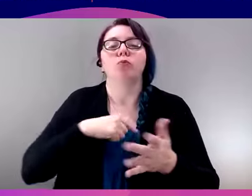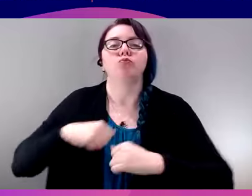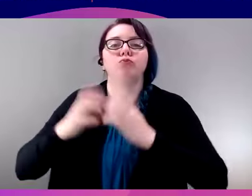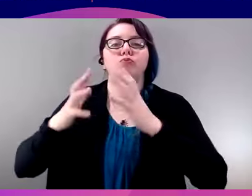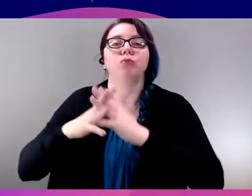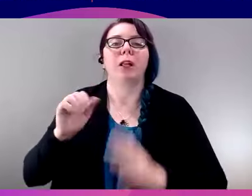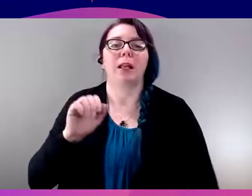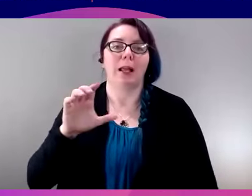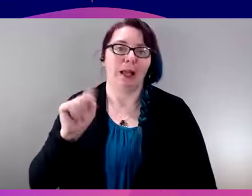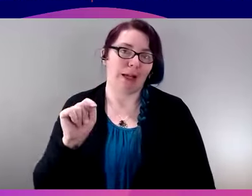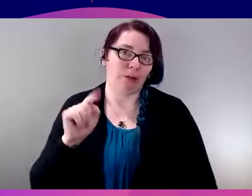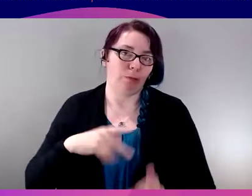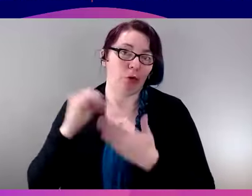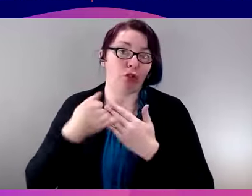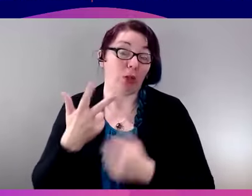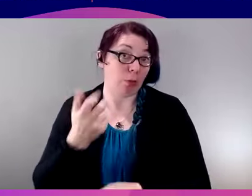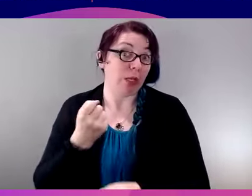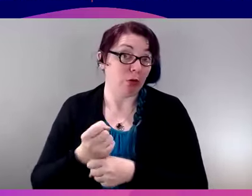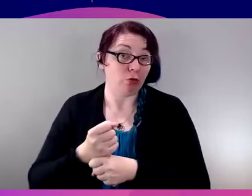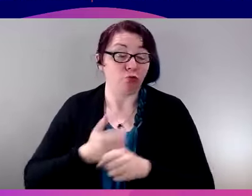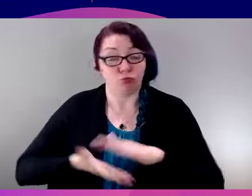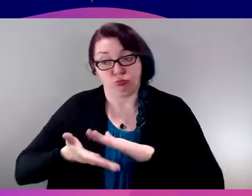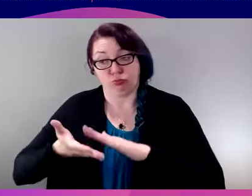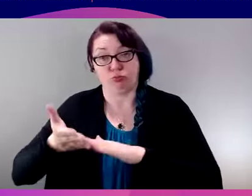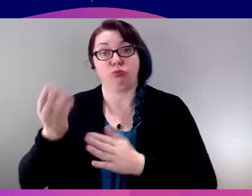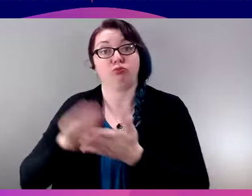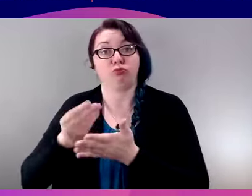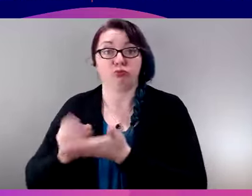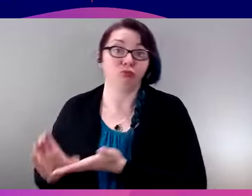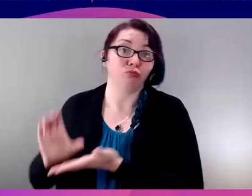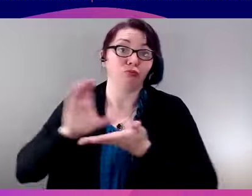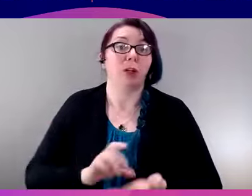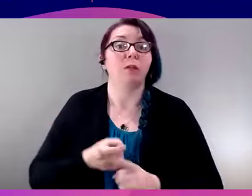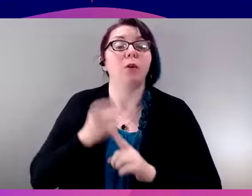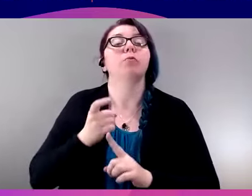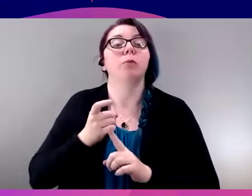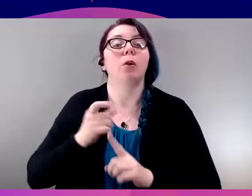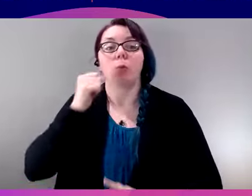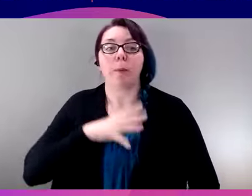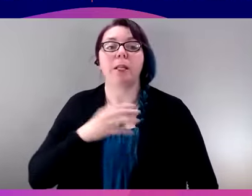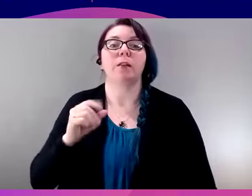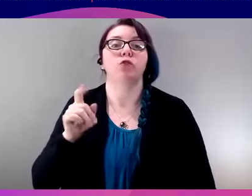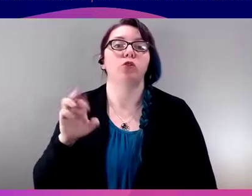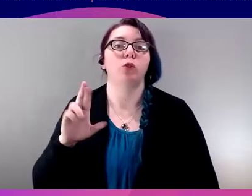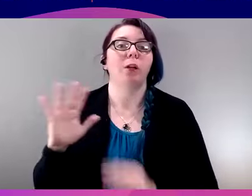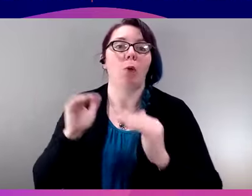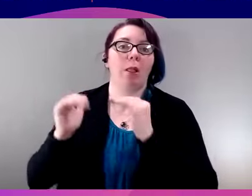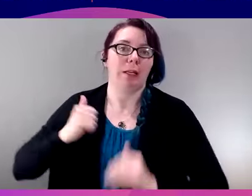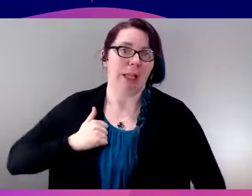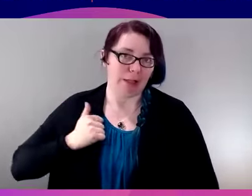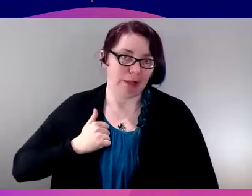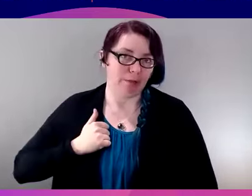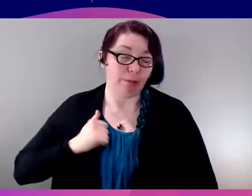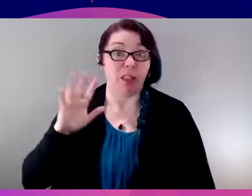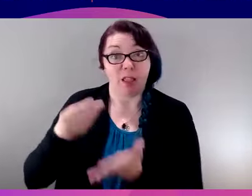3-year project funded by Women and Gender Equality Canada. Securing this funding meant that the